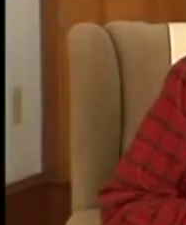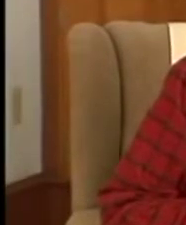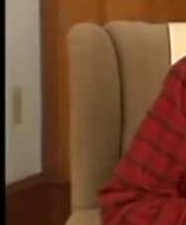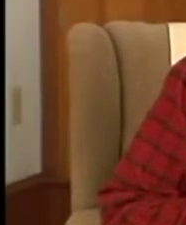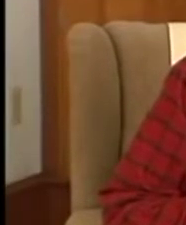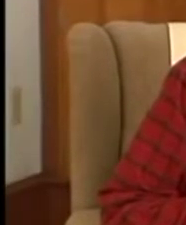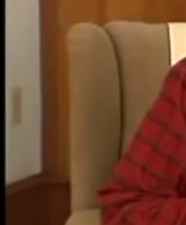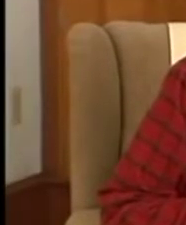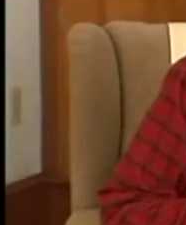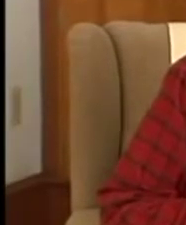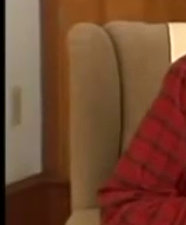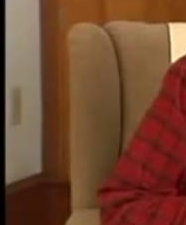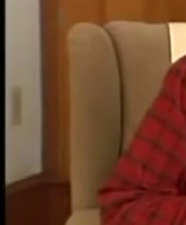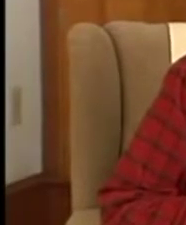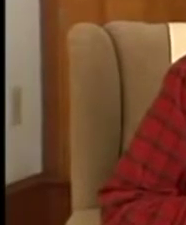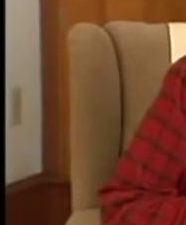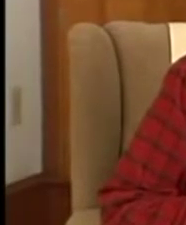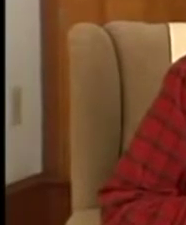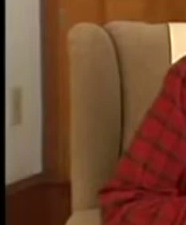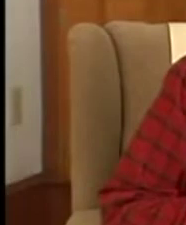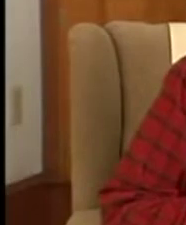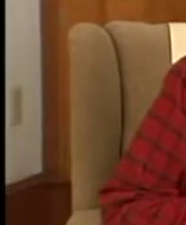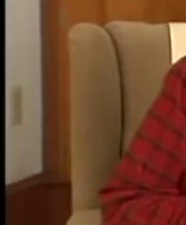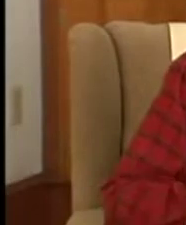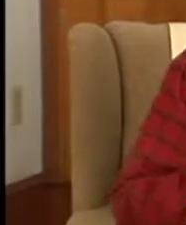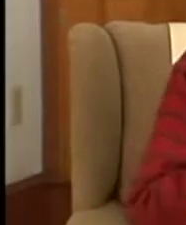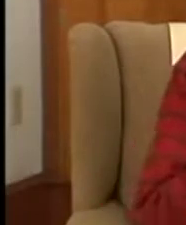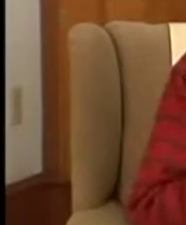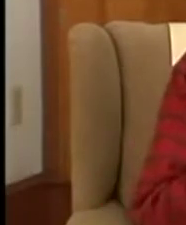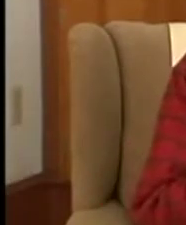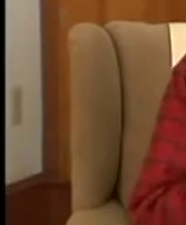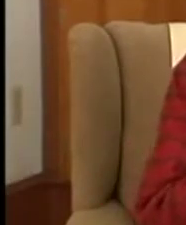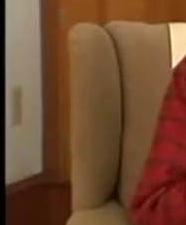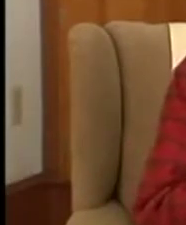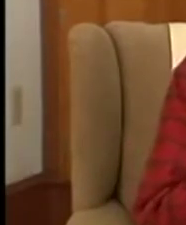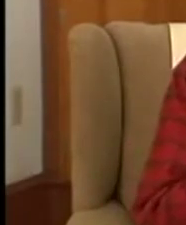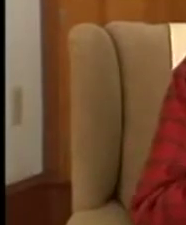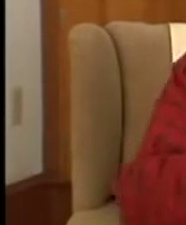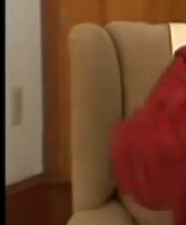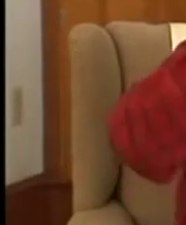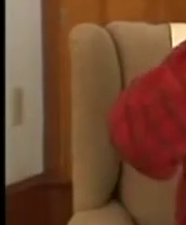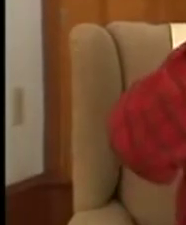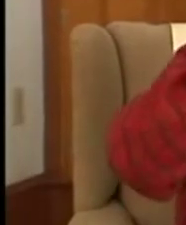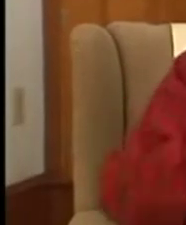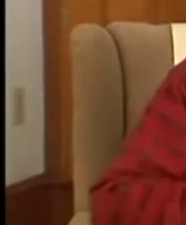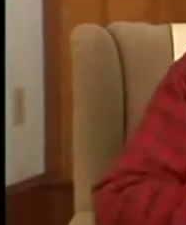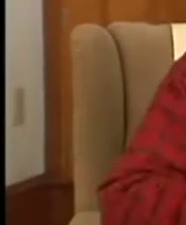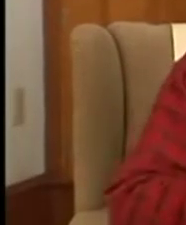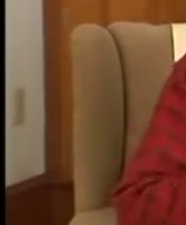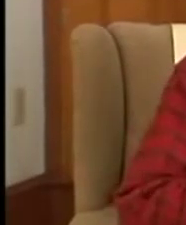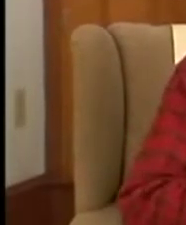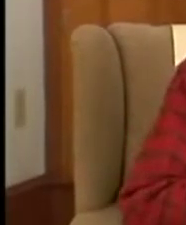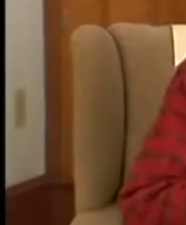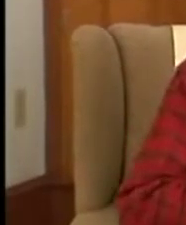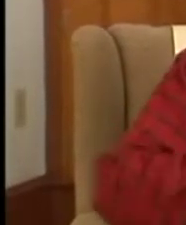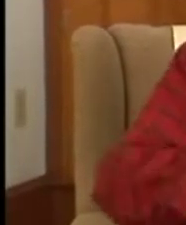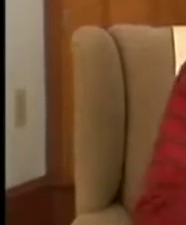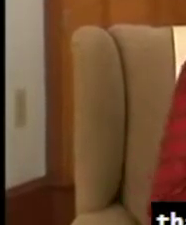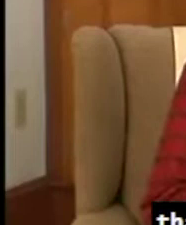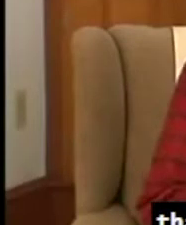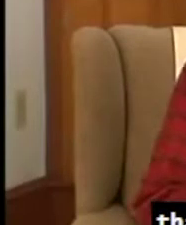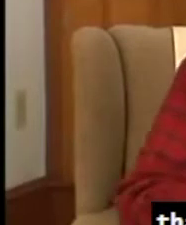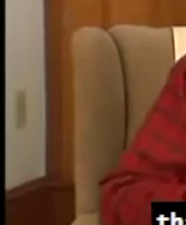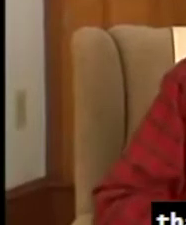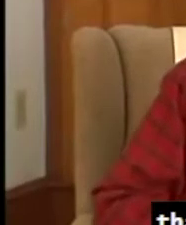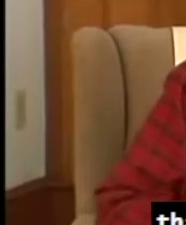no distraction. But I remember all the signs. That was diamonds. That was clubs. That was hearts. That